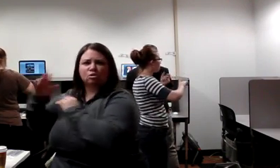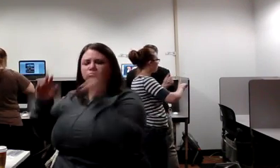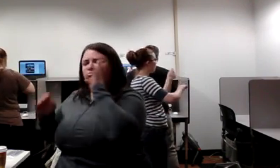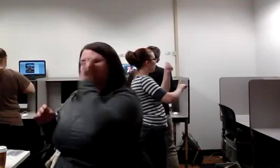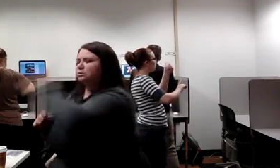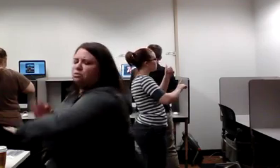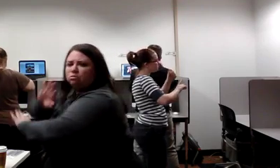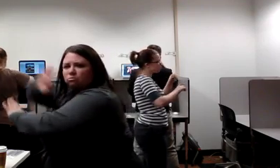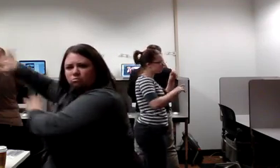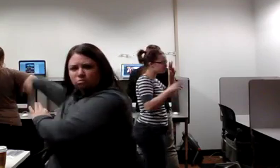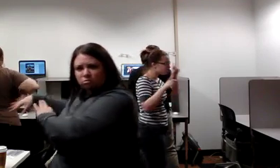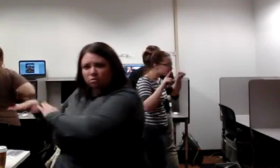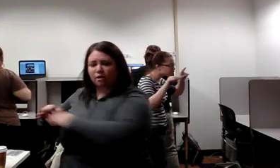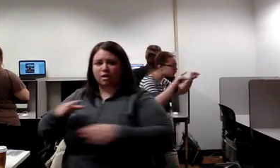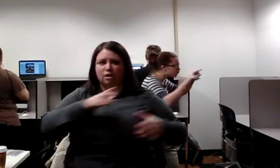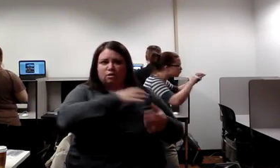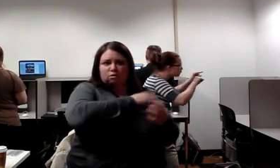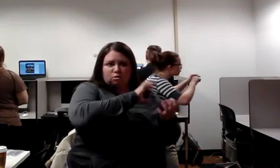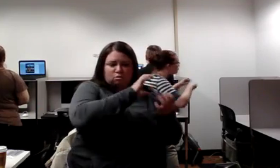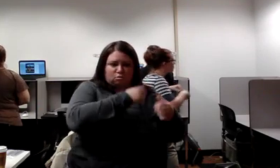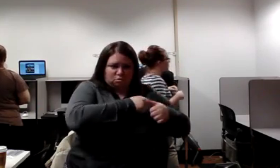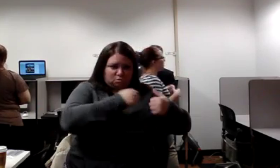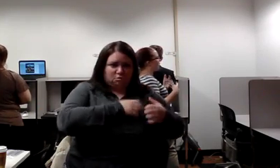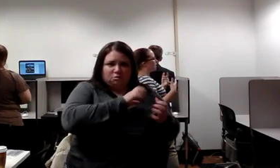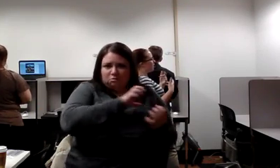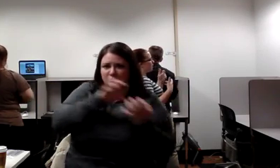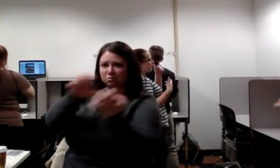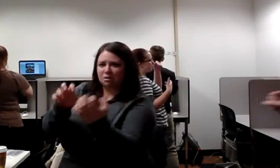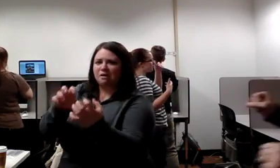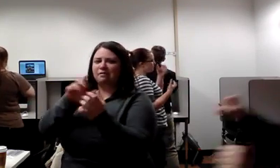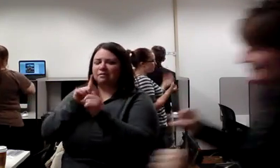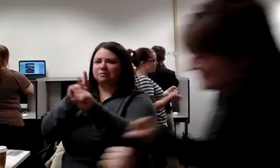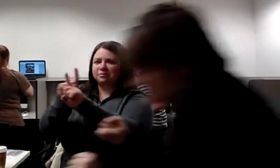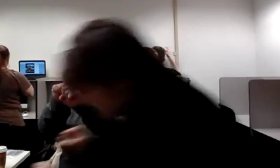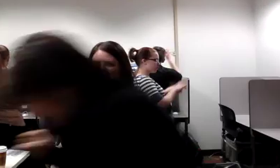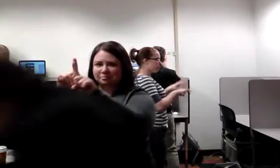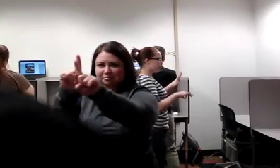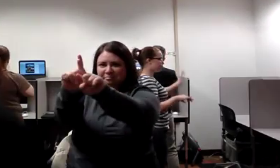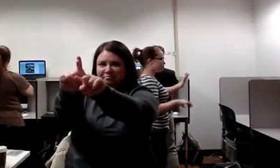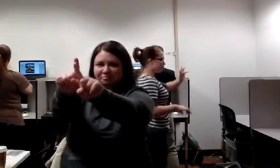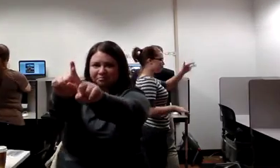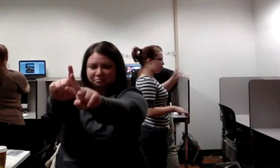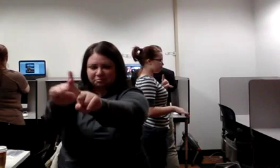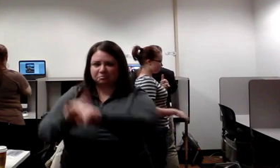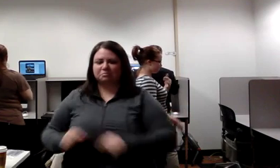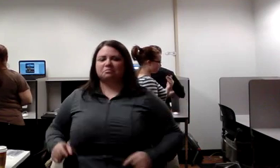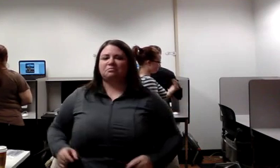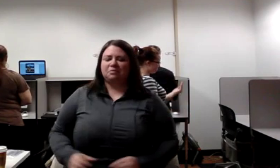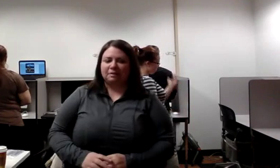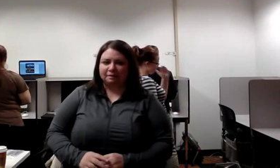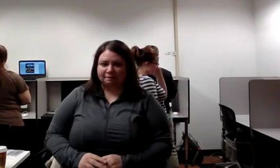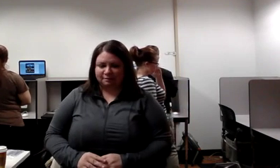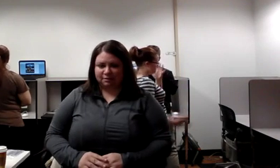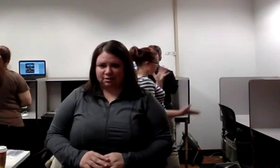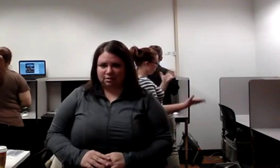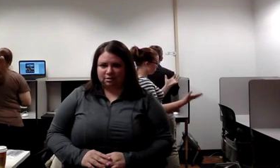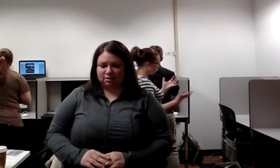heart and intuition. They somehow already know what you truly want to become. Everything else is